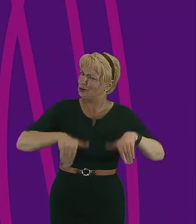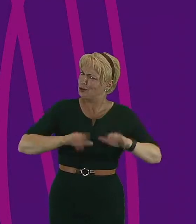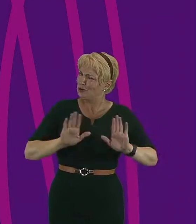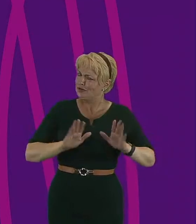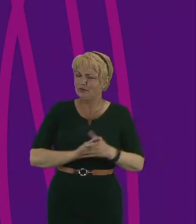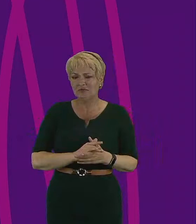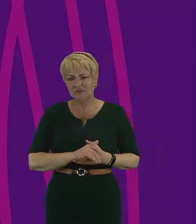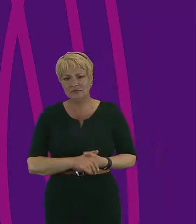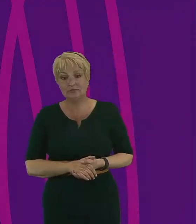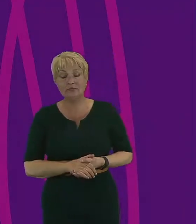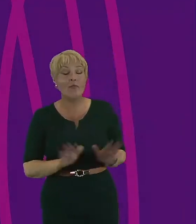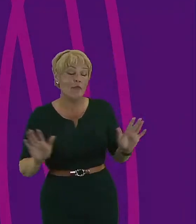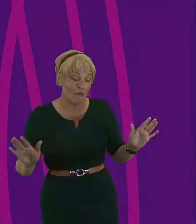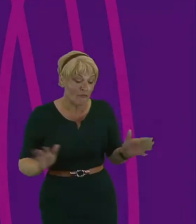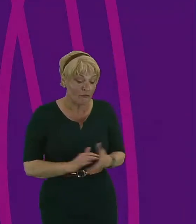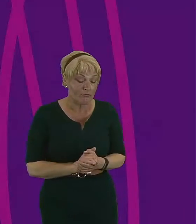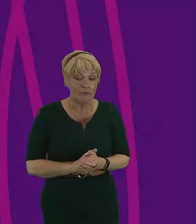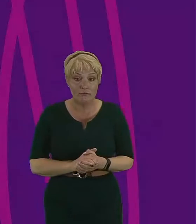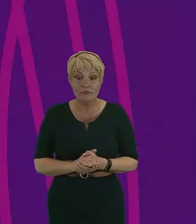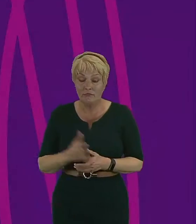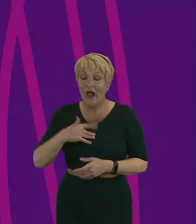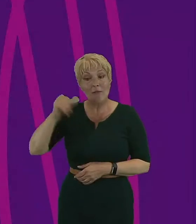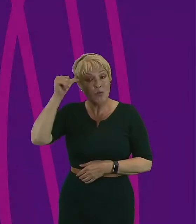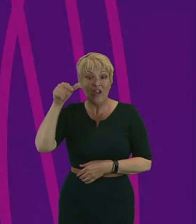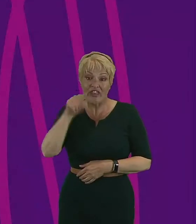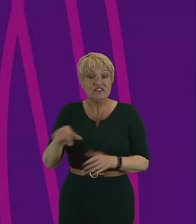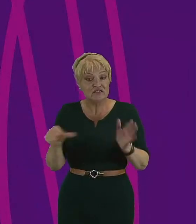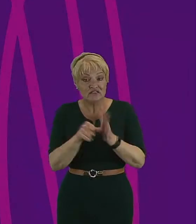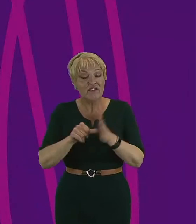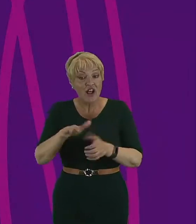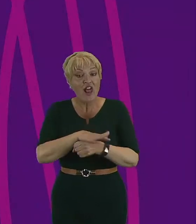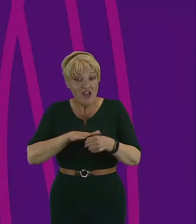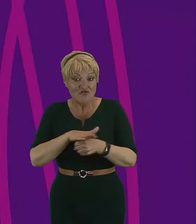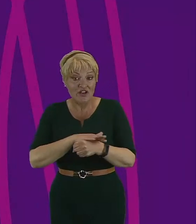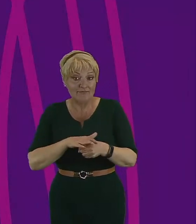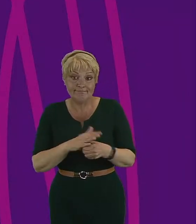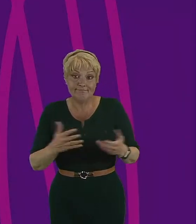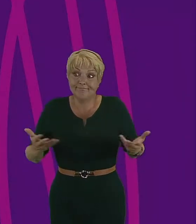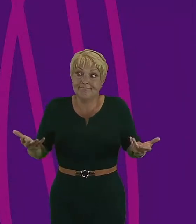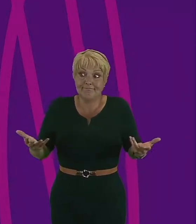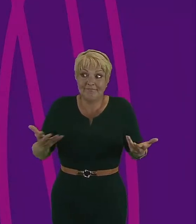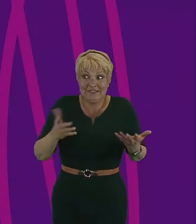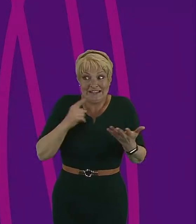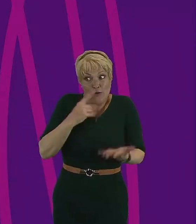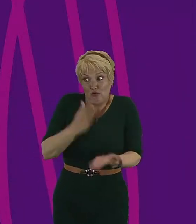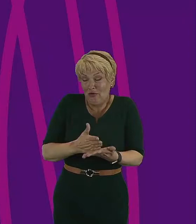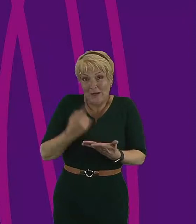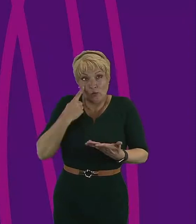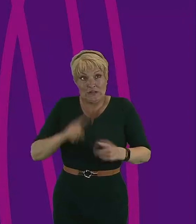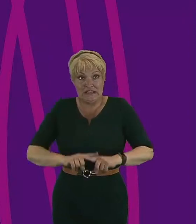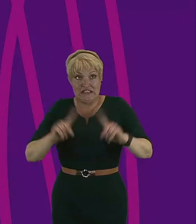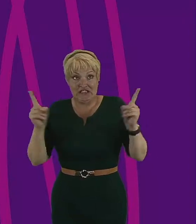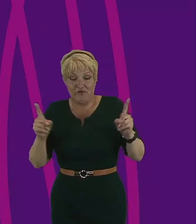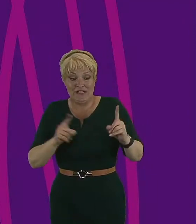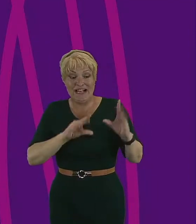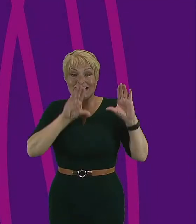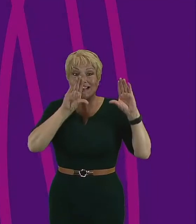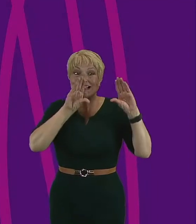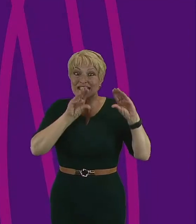Secretary. Well, I'm aware this is a difficult area, but I don't see much difference between suspending it and actually not